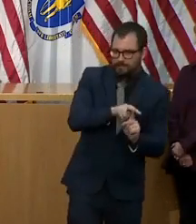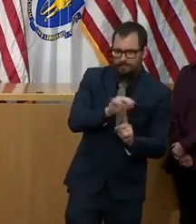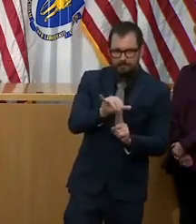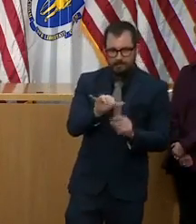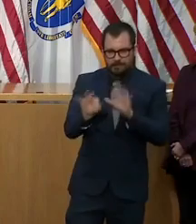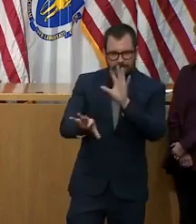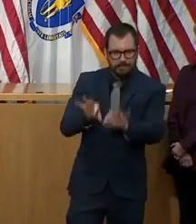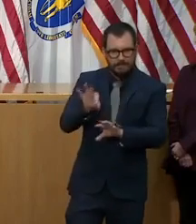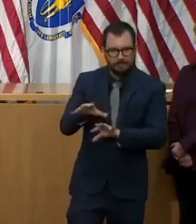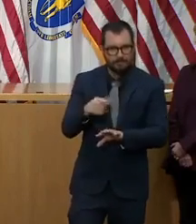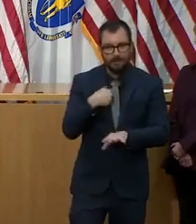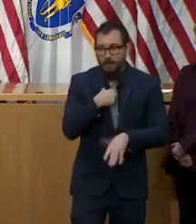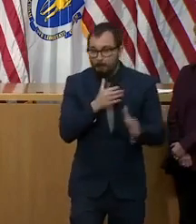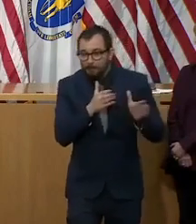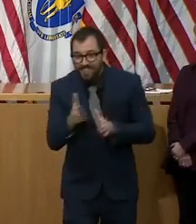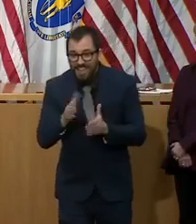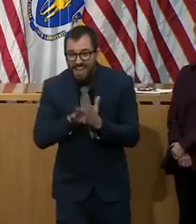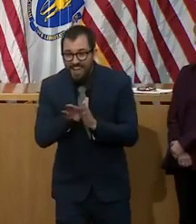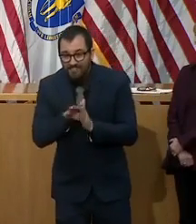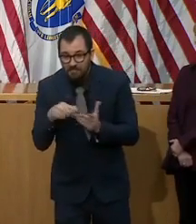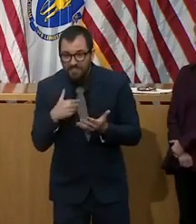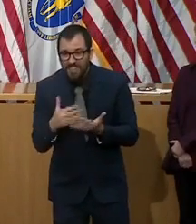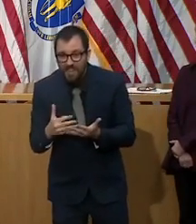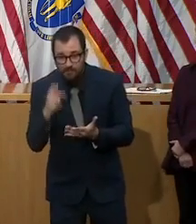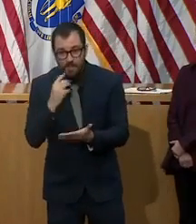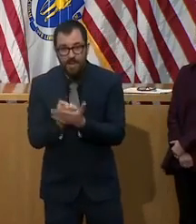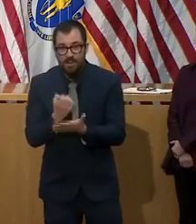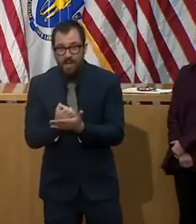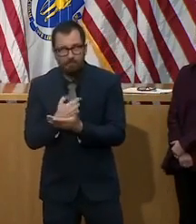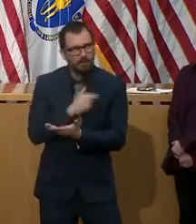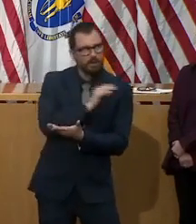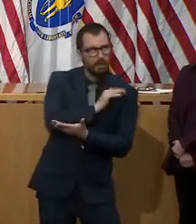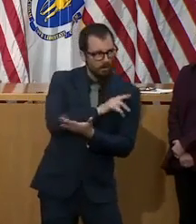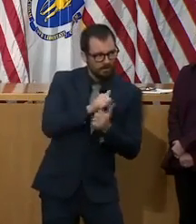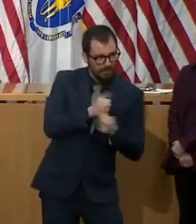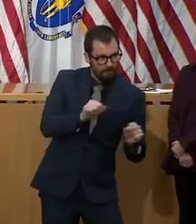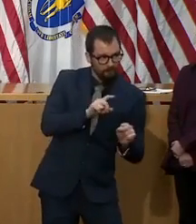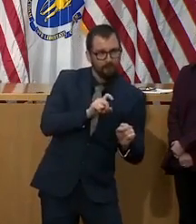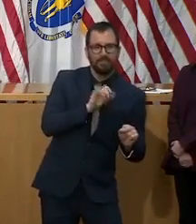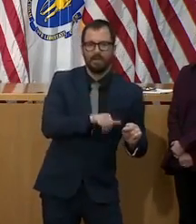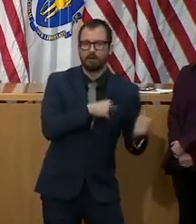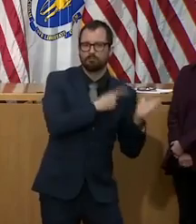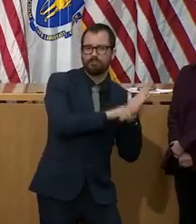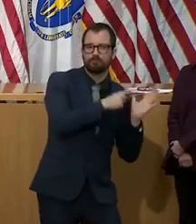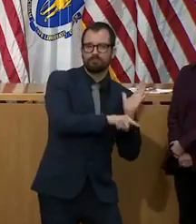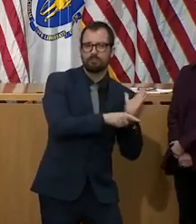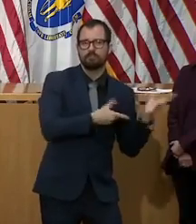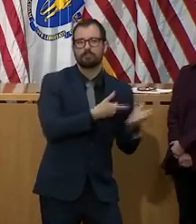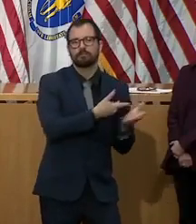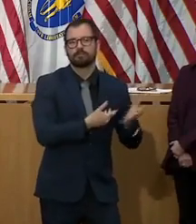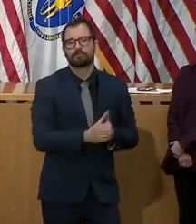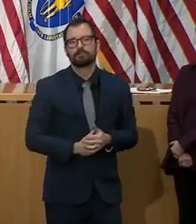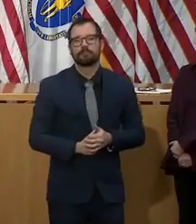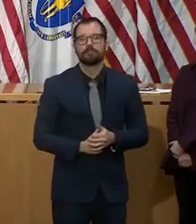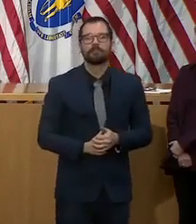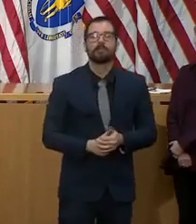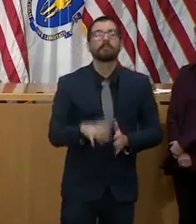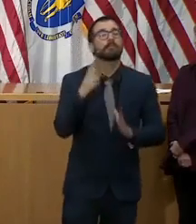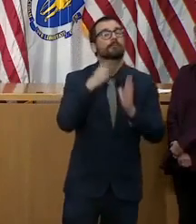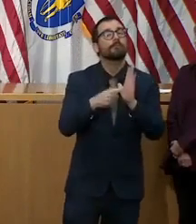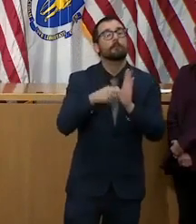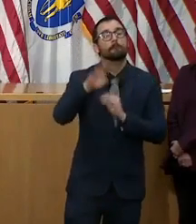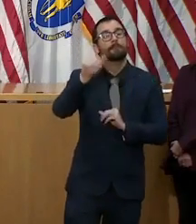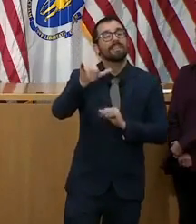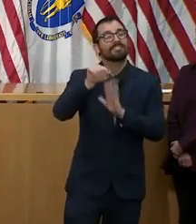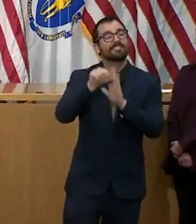the President and CEO of Bay State, Dr. Mark Harewick, to help us. We've also asked the Professor of Medicine